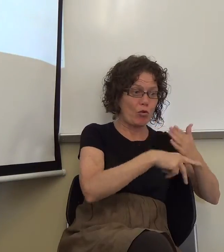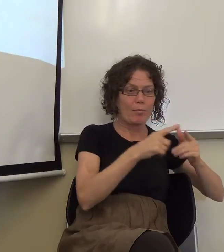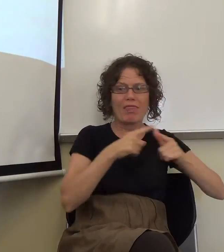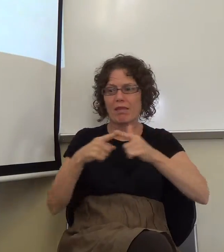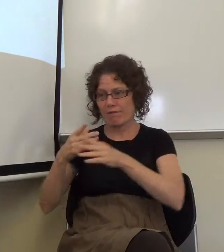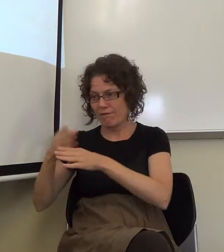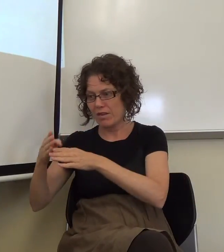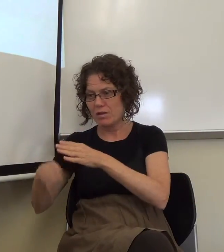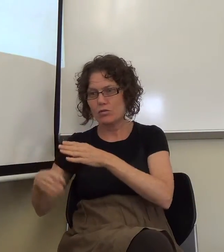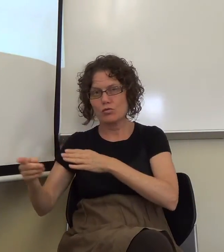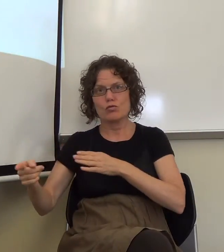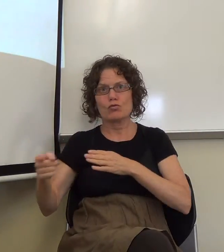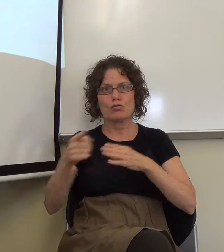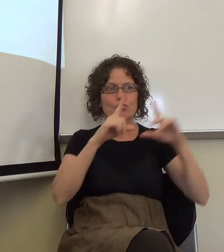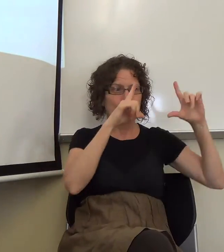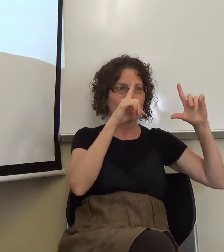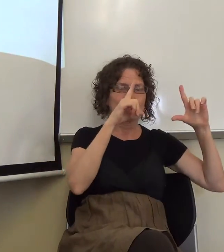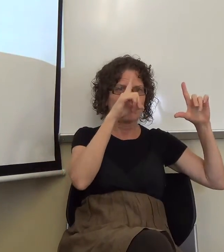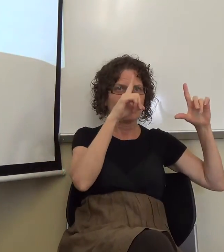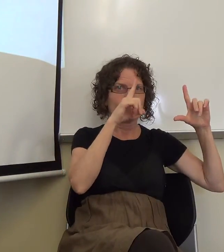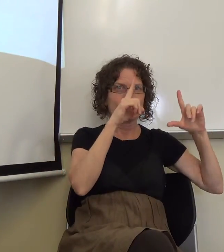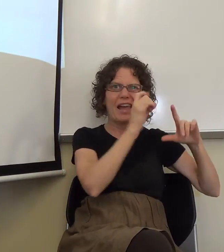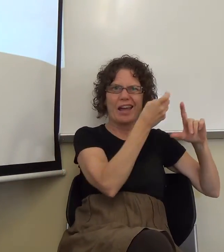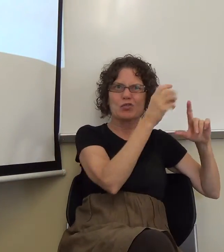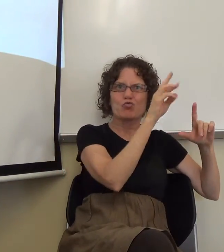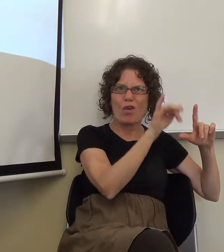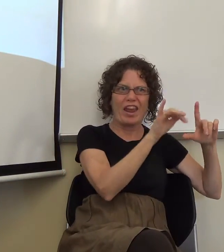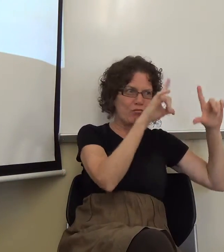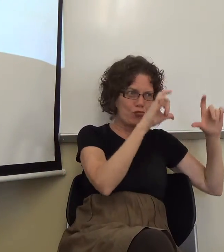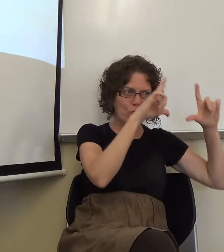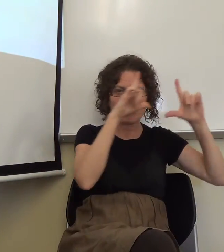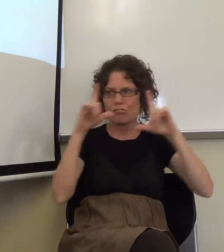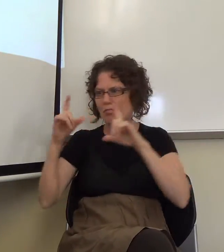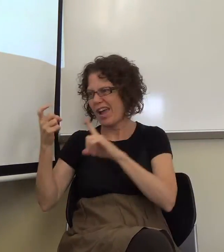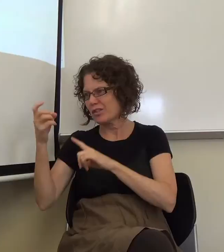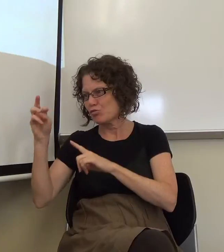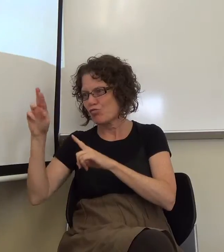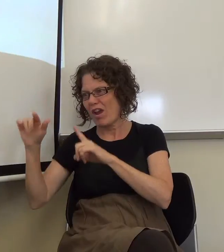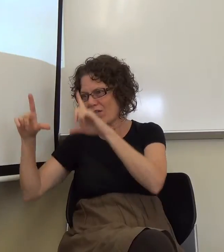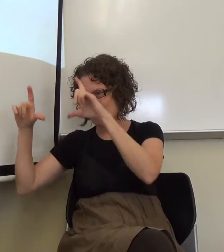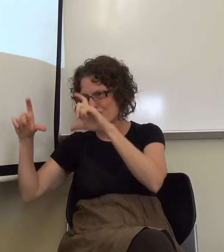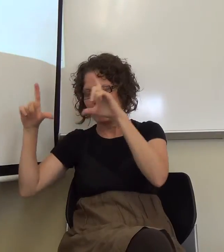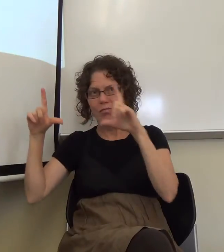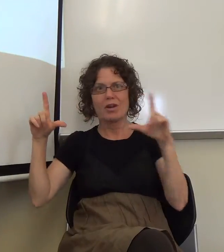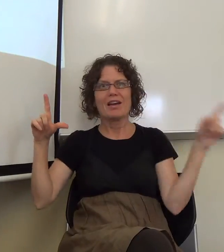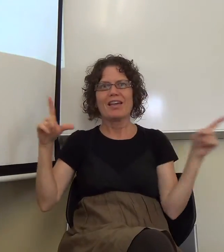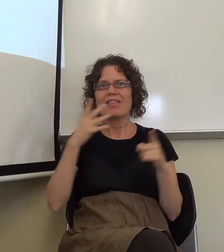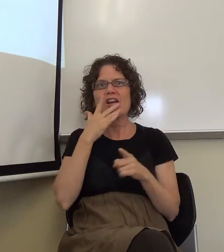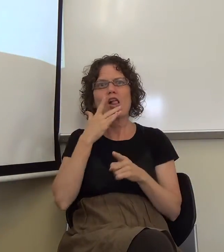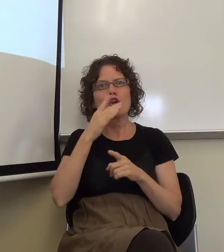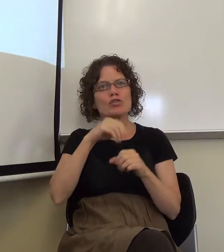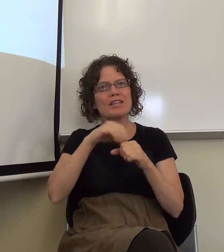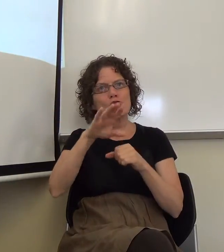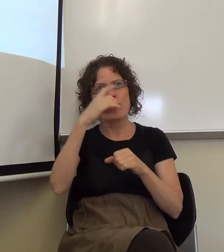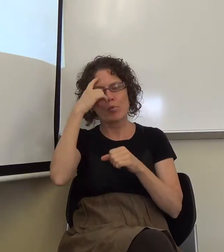the colors in your brain are different. Yeah, I don't know how it works, but it will. It will help